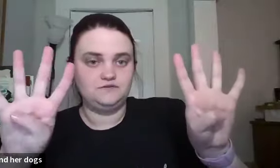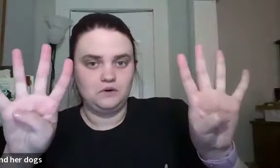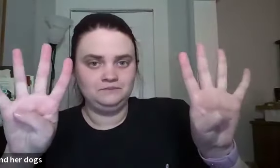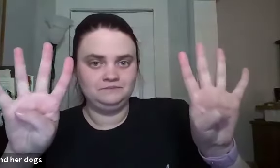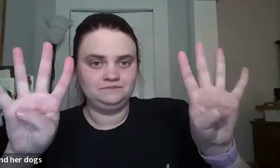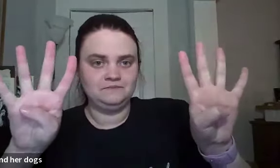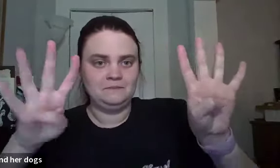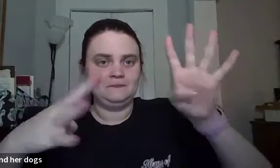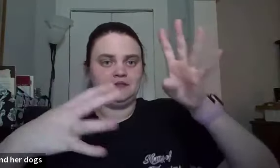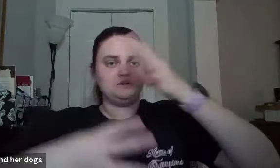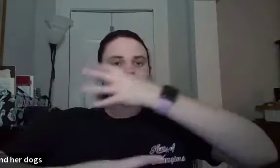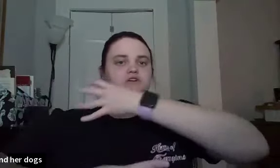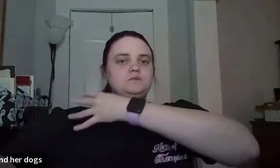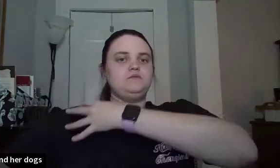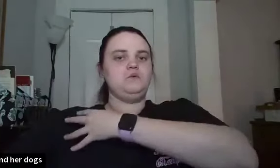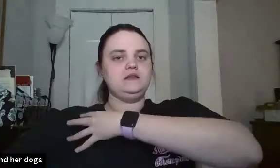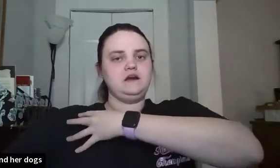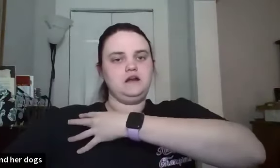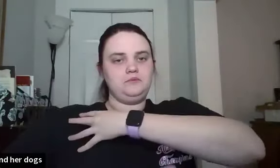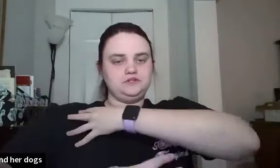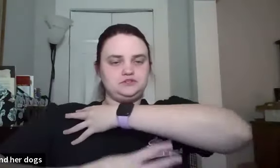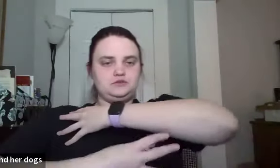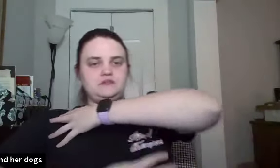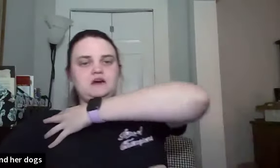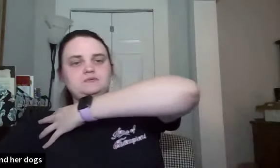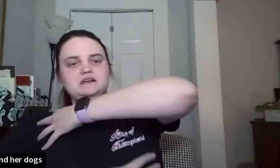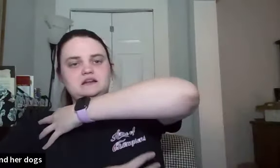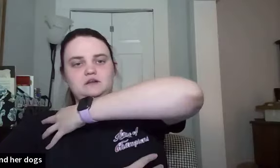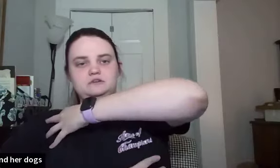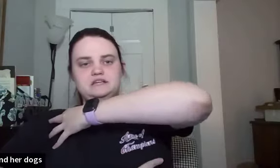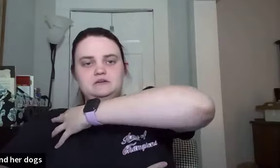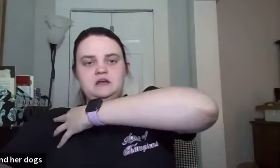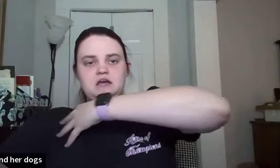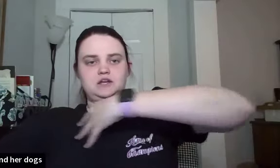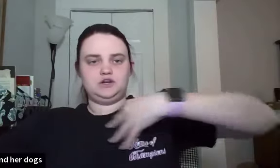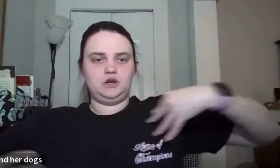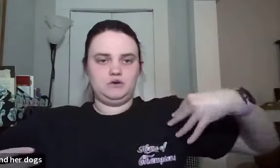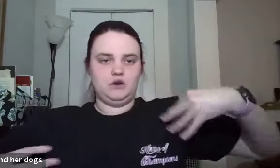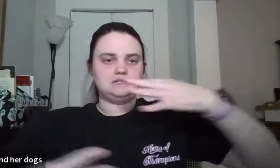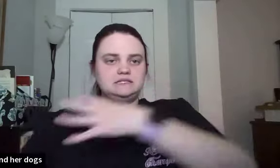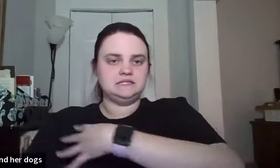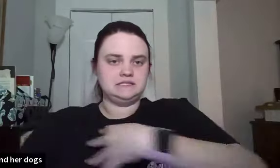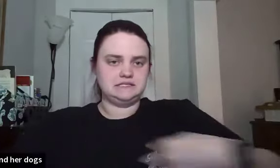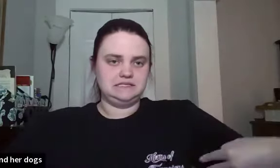4. You're going to start with one kind of up on your shoulder. The other one's kind of lower down. And you're going to go across.